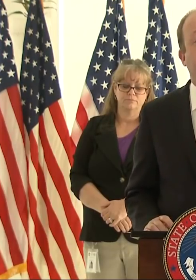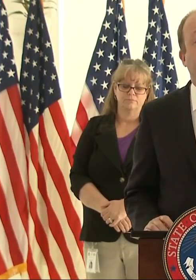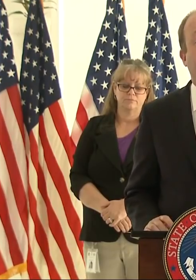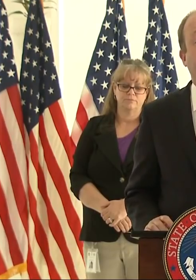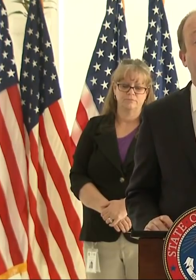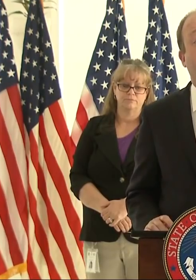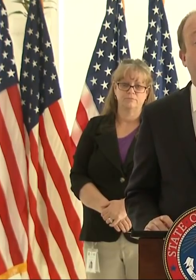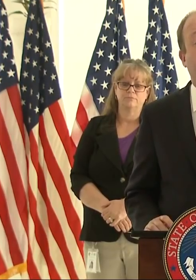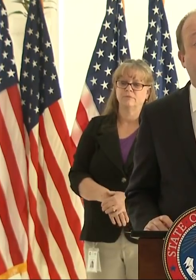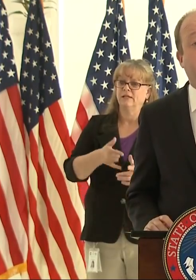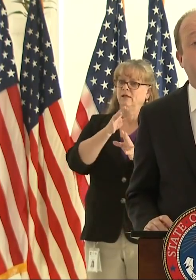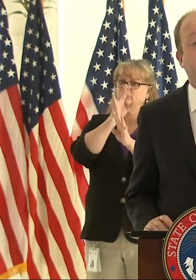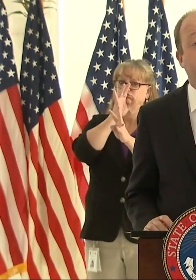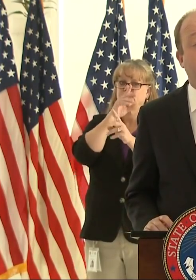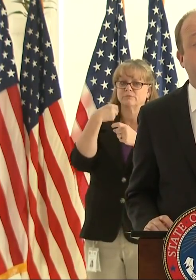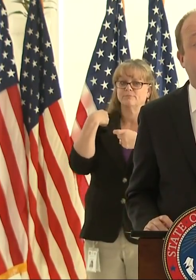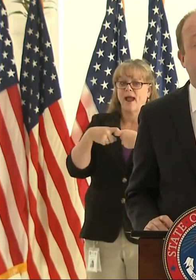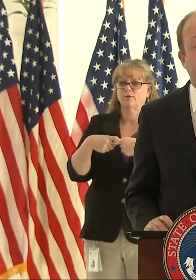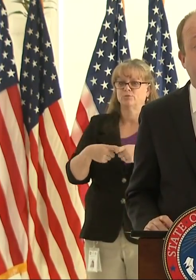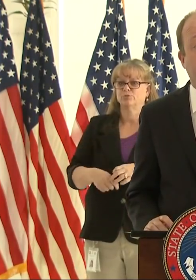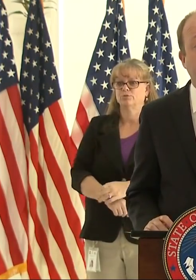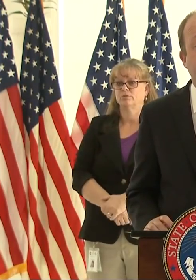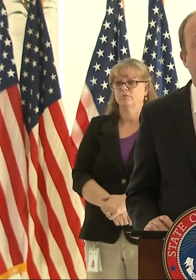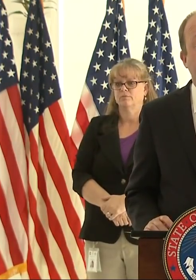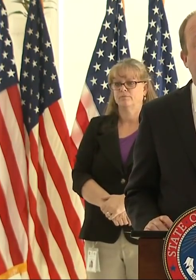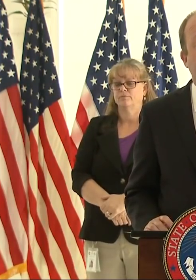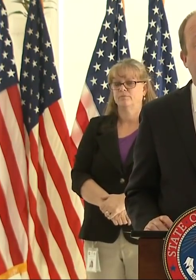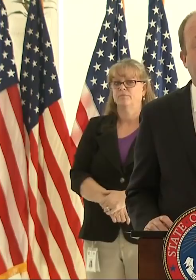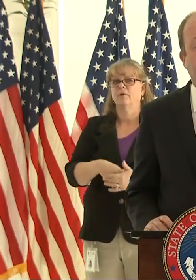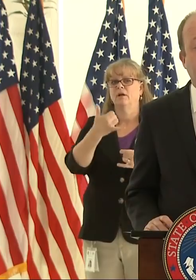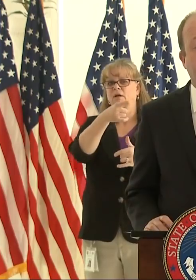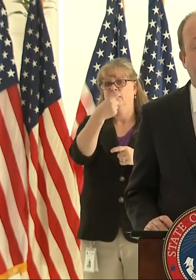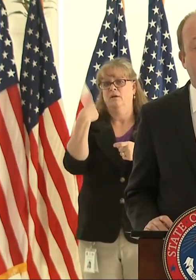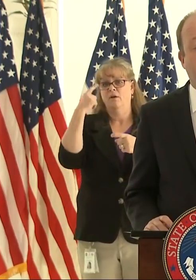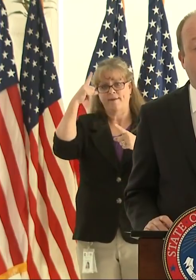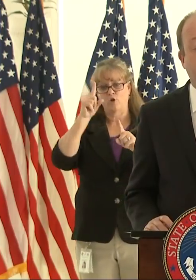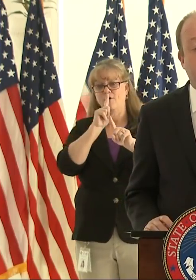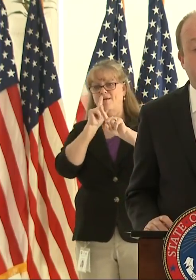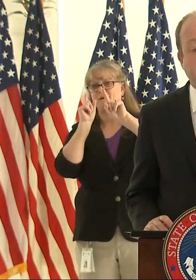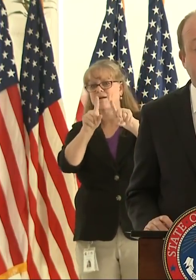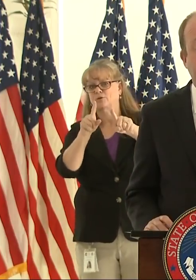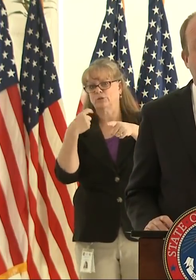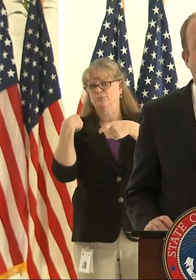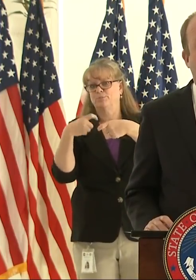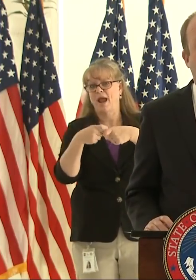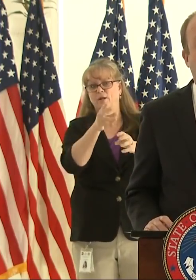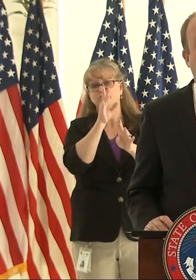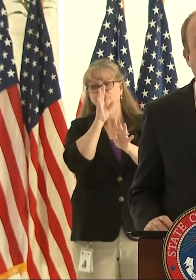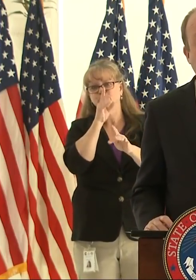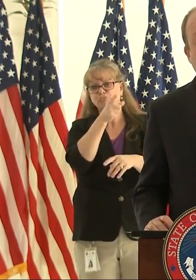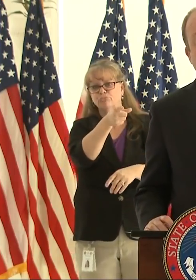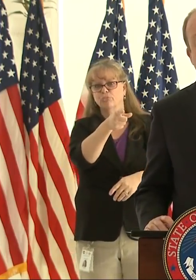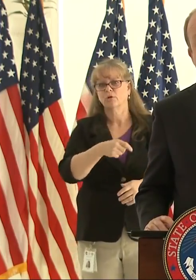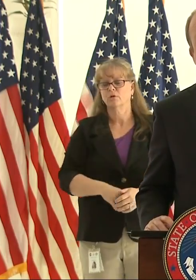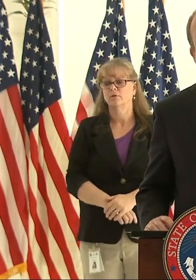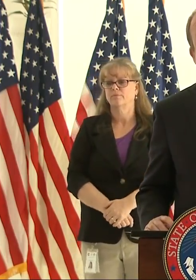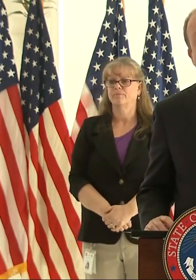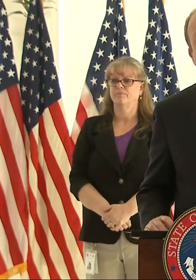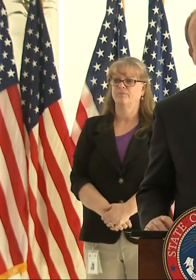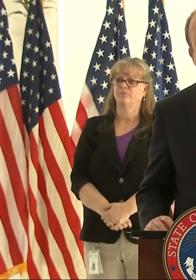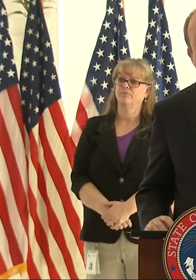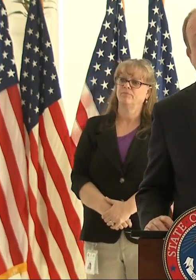inmigrantes son una parte muy importante de nuestras decisiones y quiero oír más